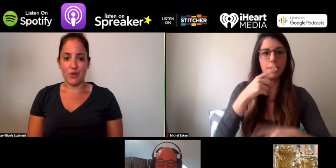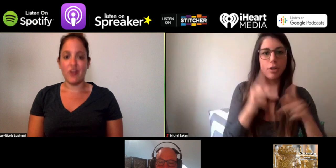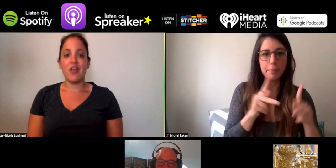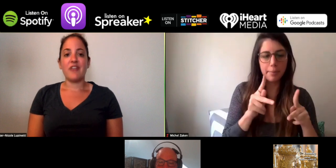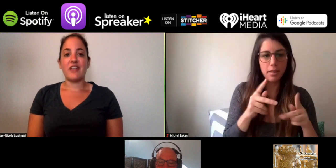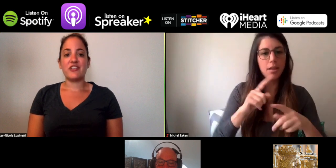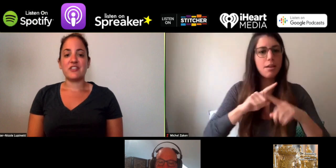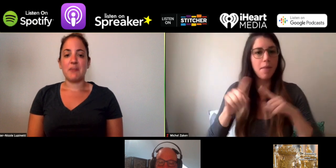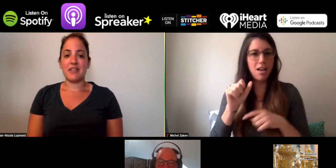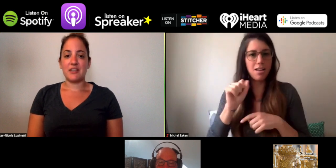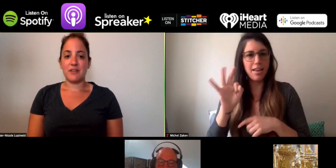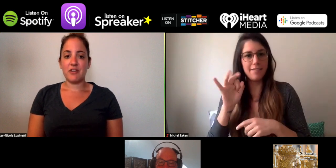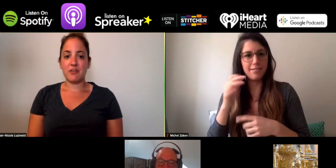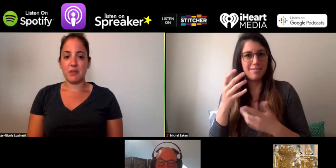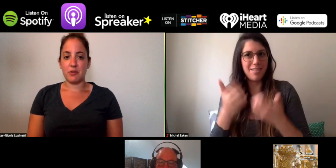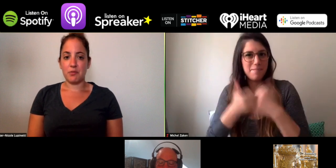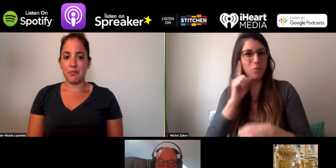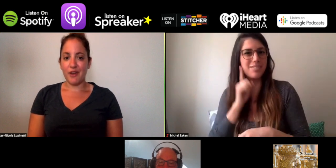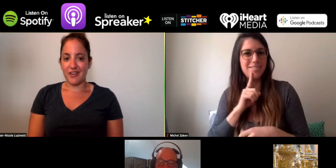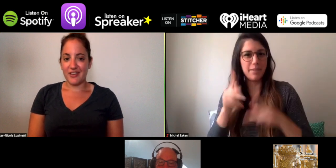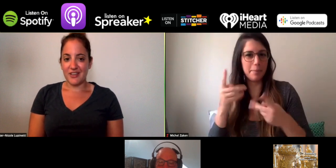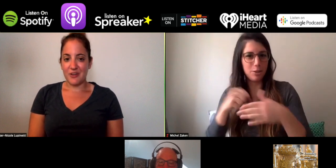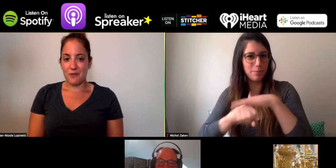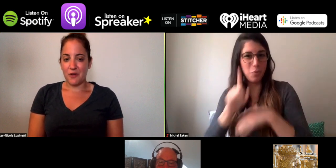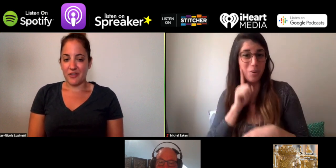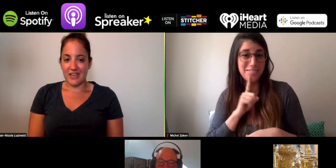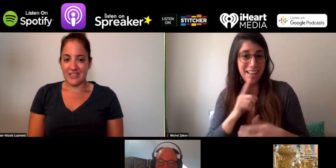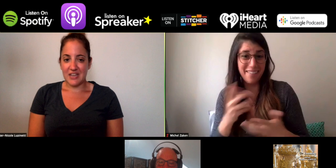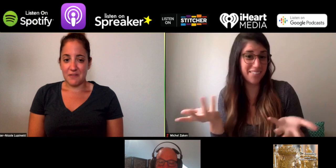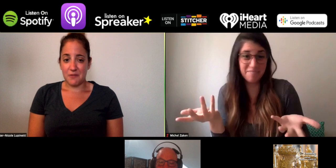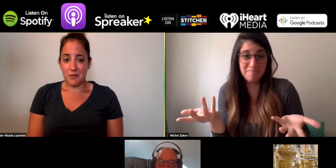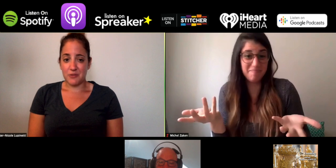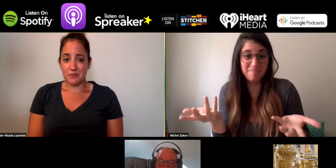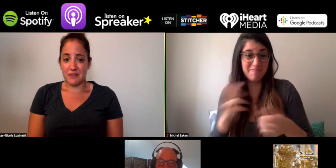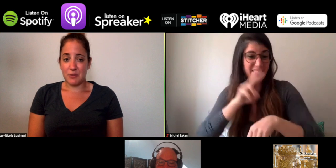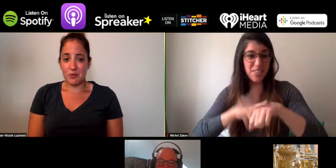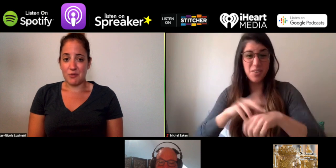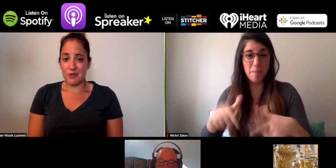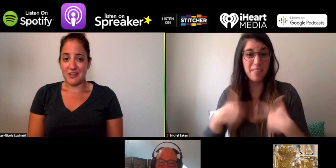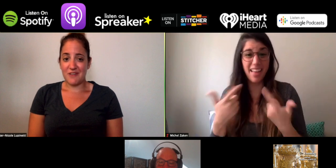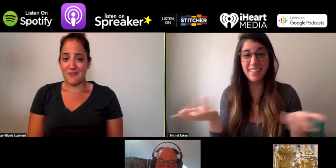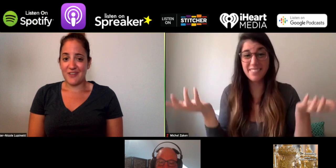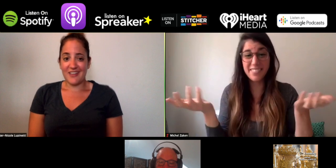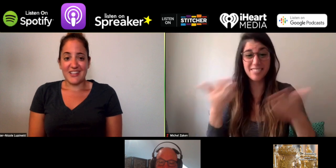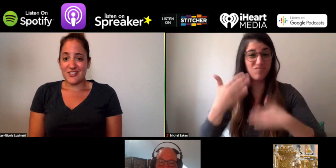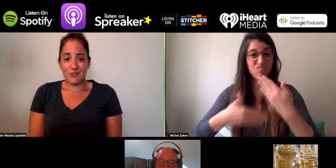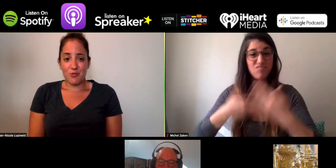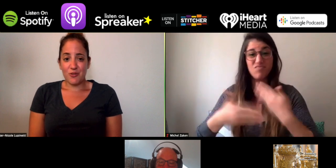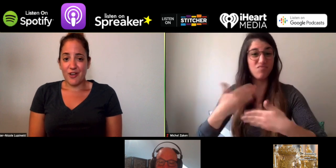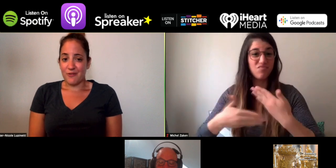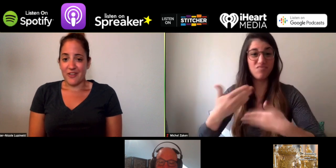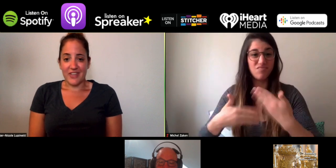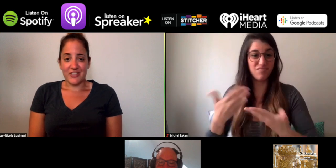things anymore. That's just the mindset of hearing people. But, you know, for, like I said, for most deaf people who are born deaf, that's just